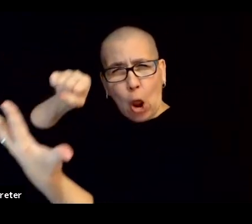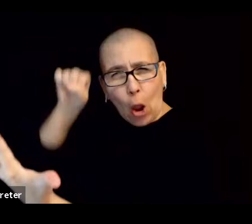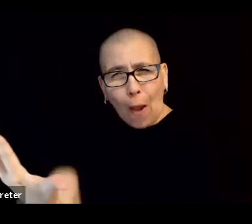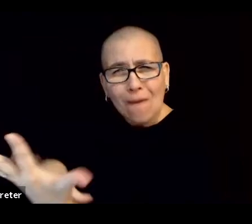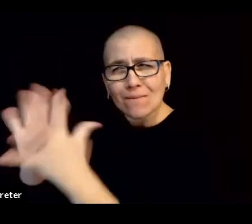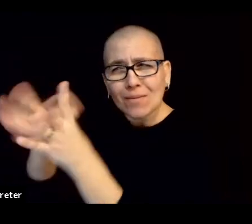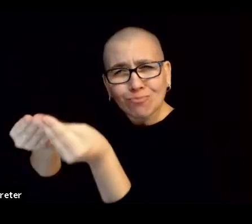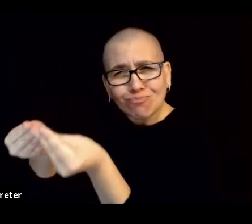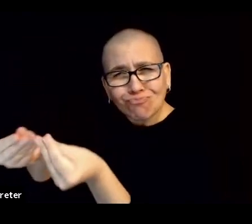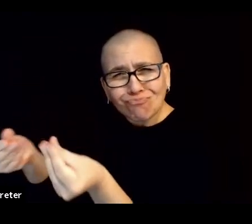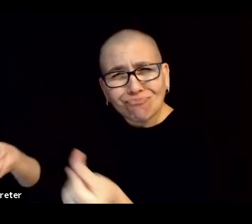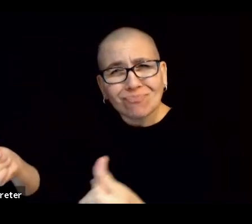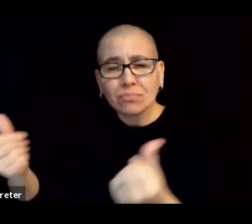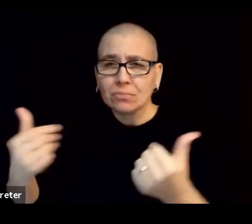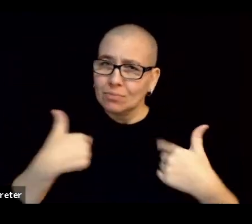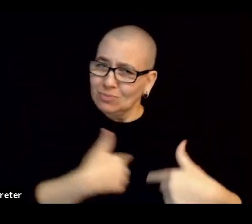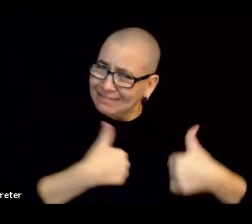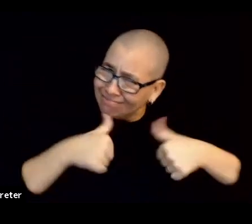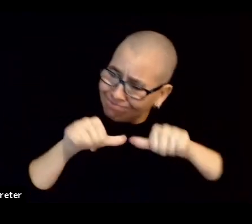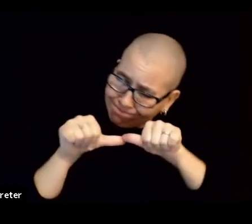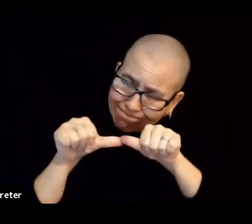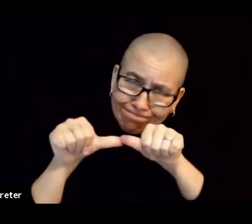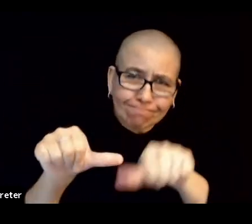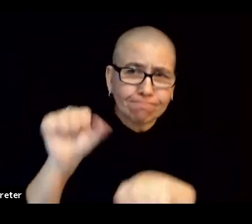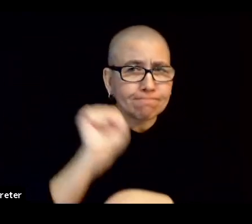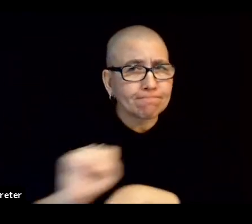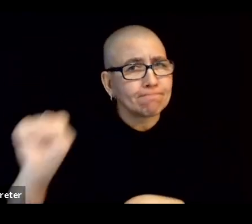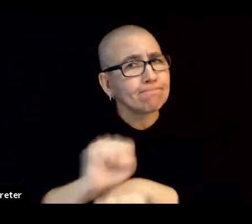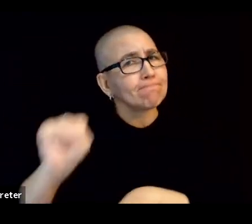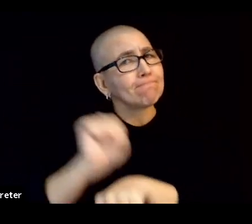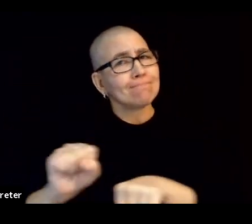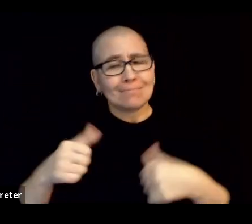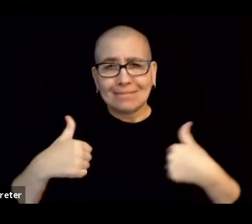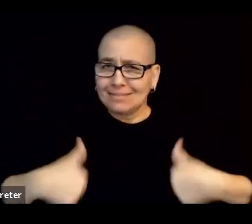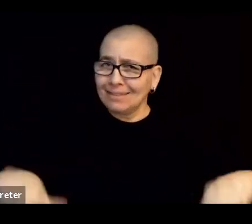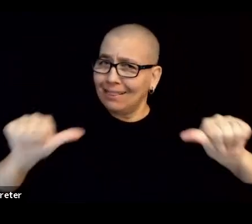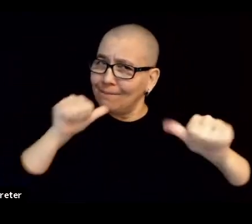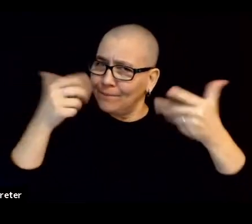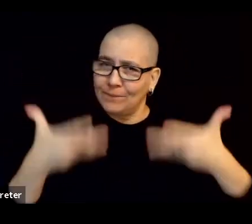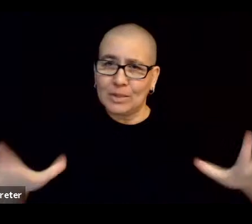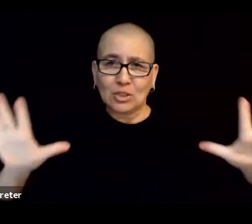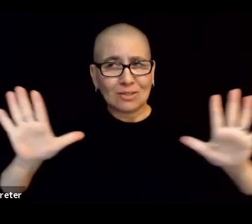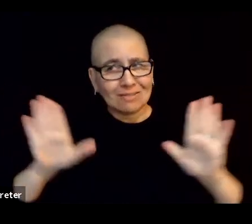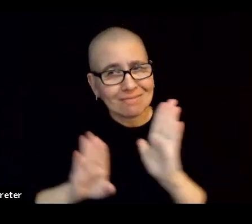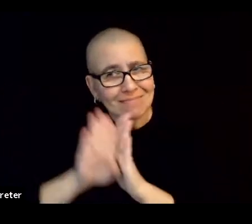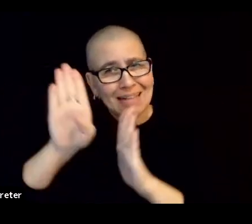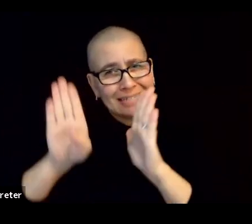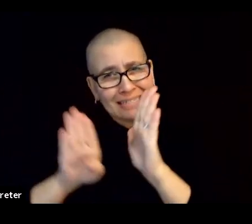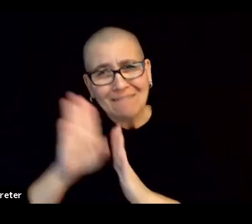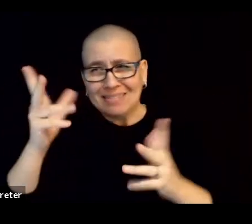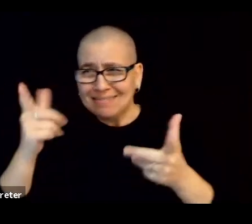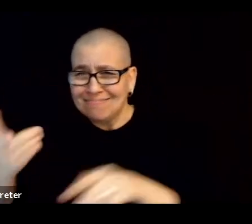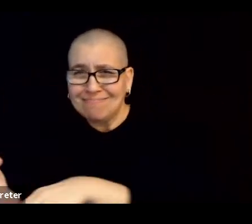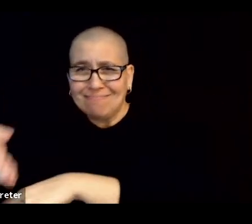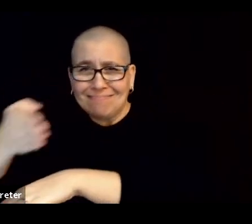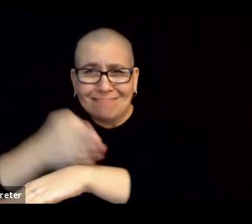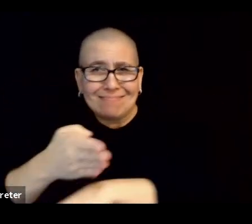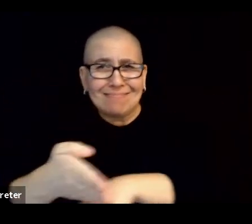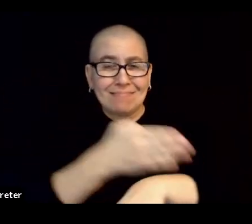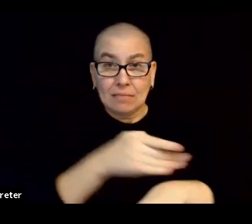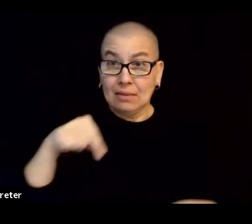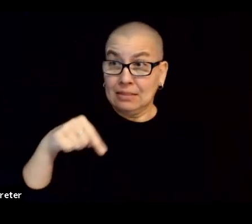ever 2 Wednesdays ago. We must do everything in our power to come together as one community to deconstruct that